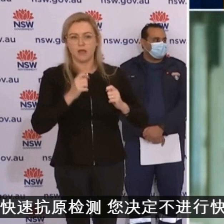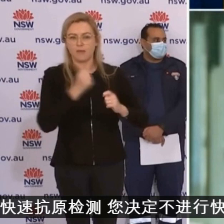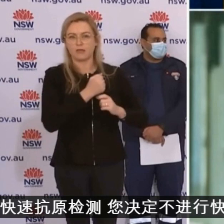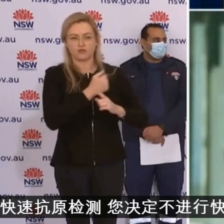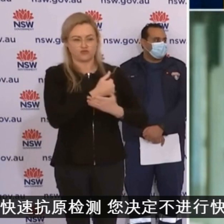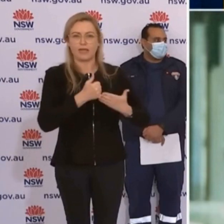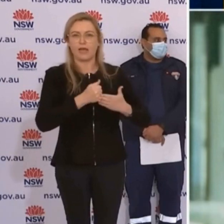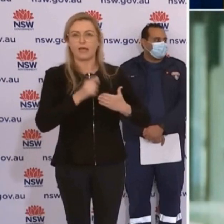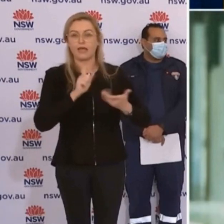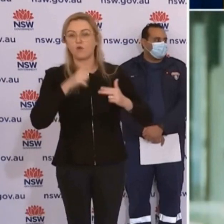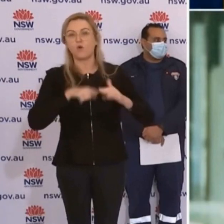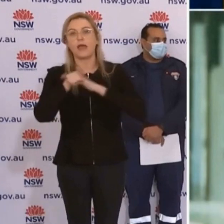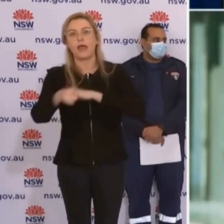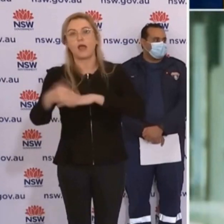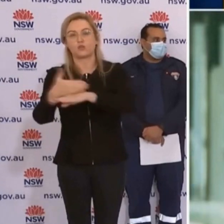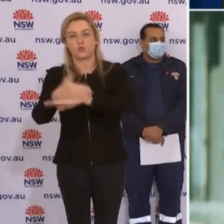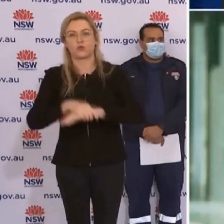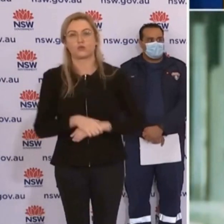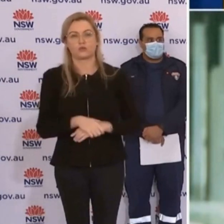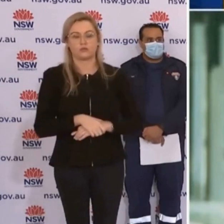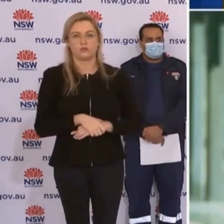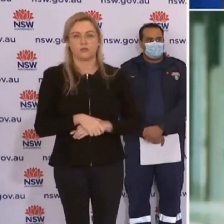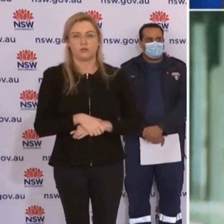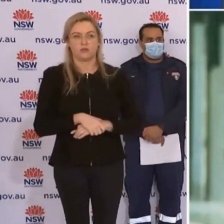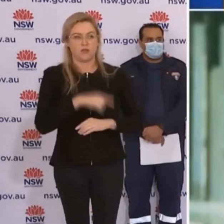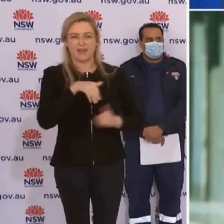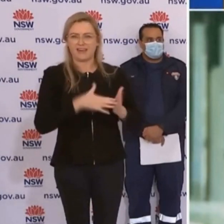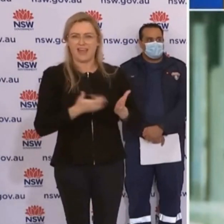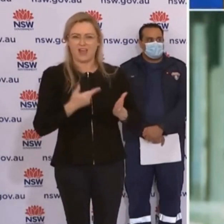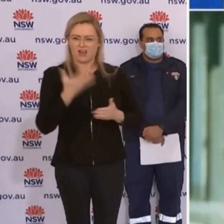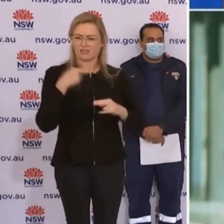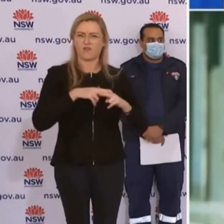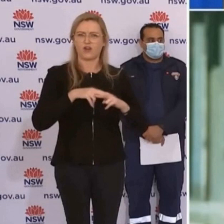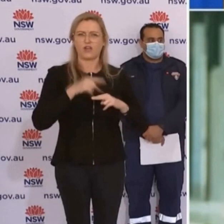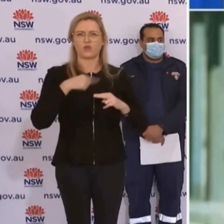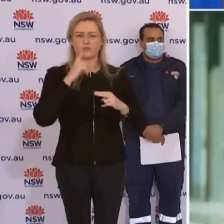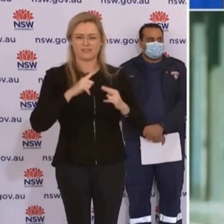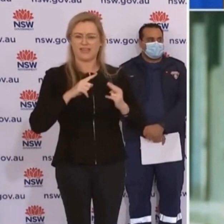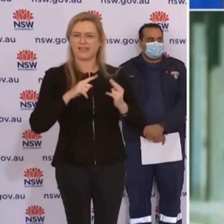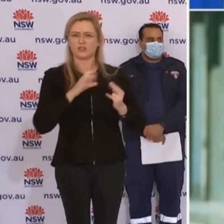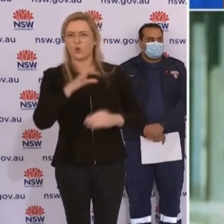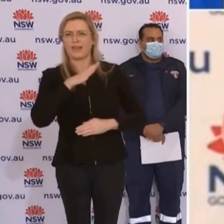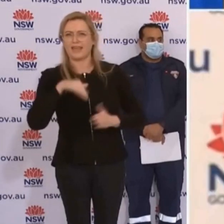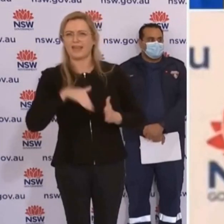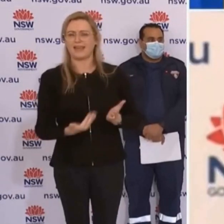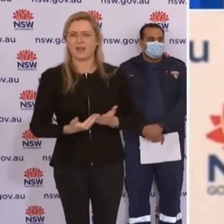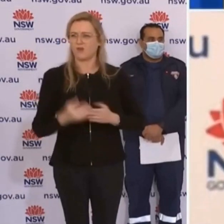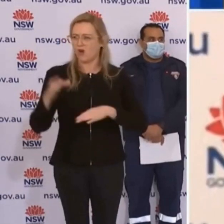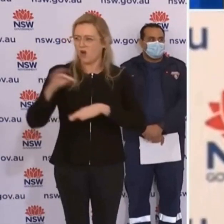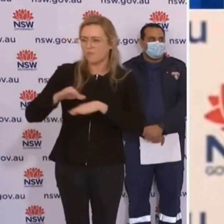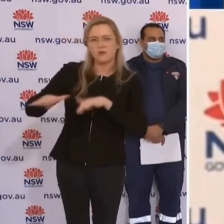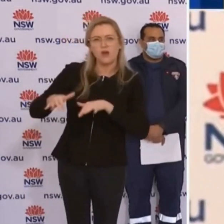cost businesses thousands of dollars to bring it in, and now it's what happened there? Yeah, I'll ask Dr. Chant to explain that.